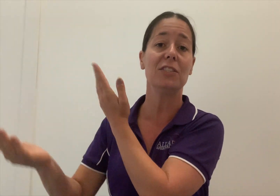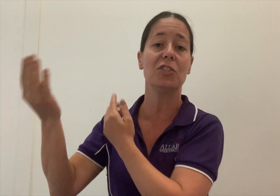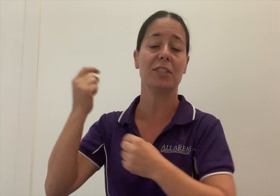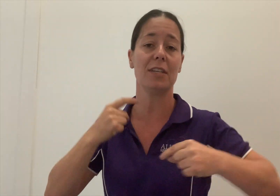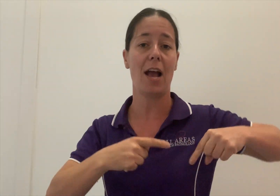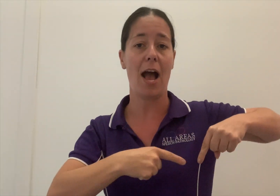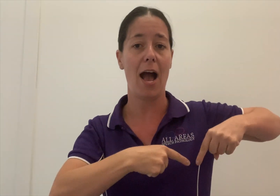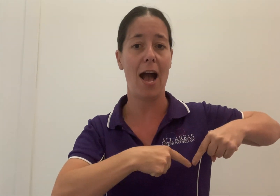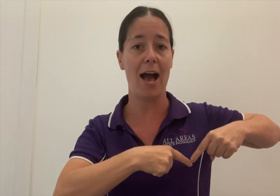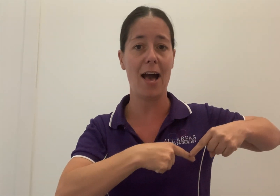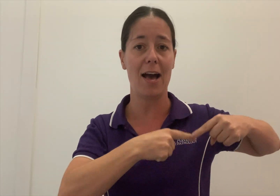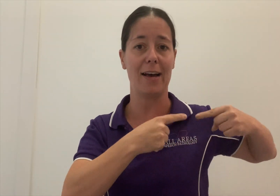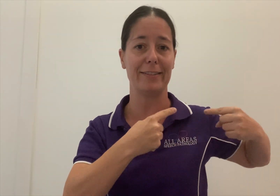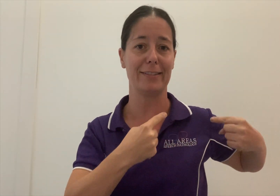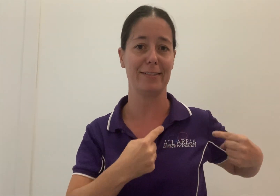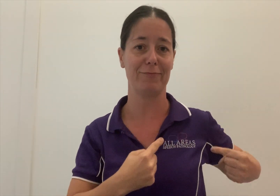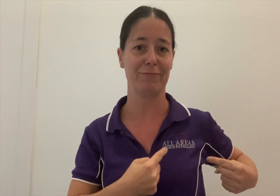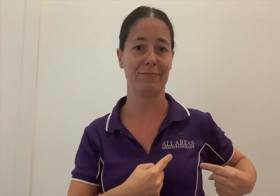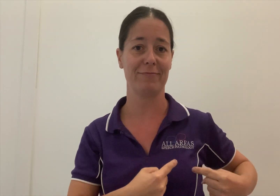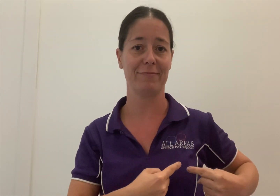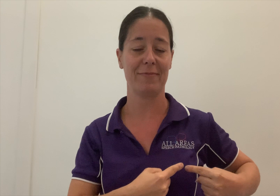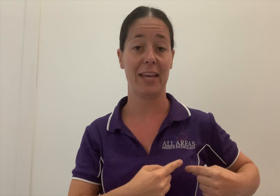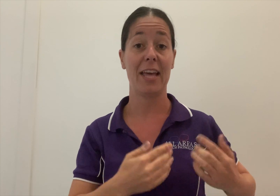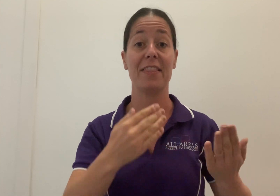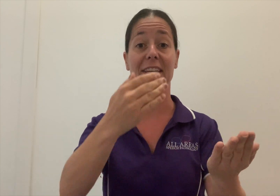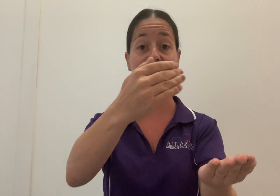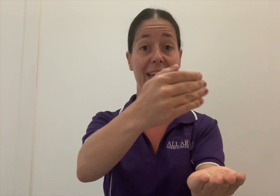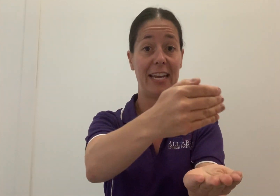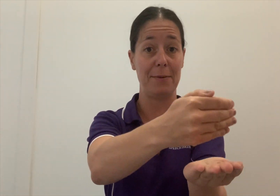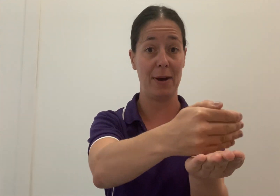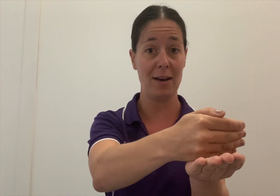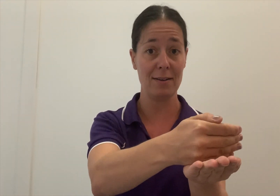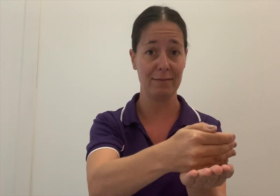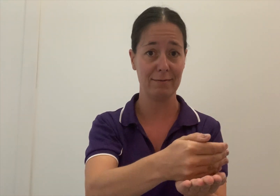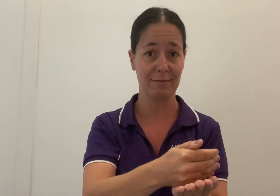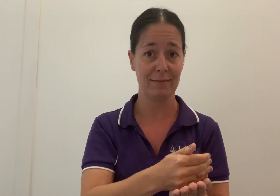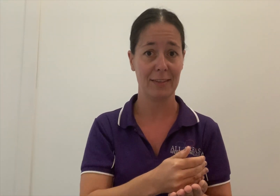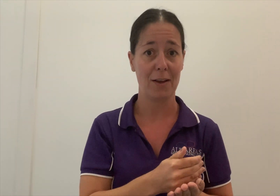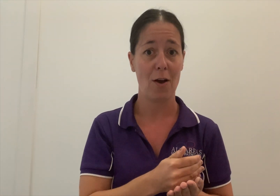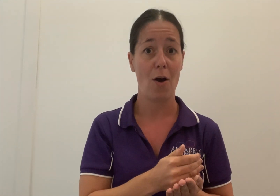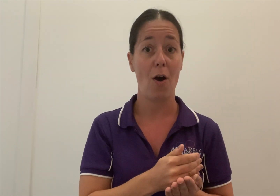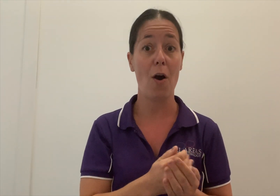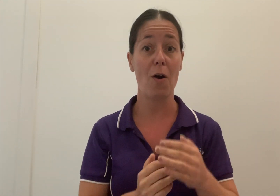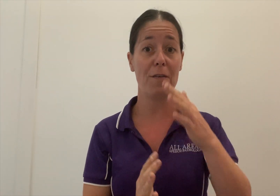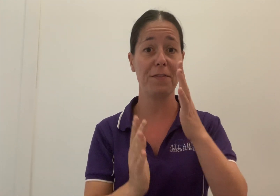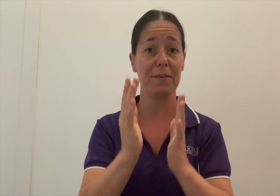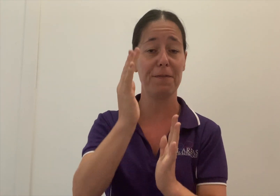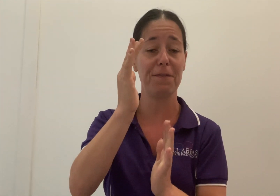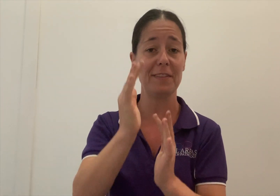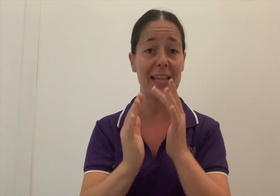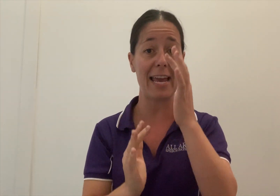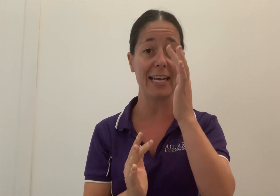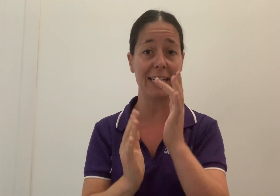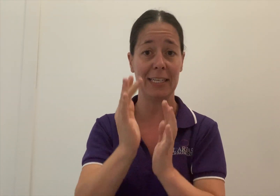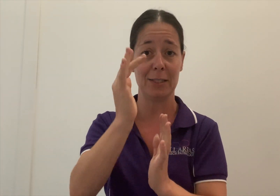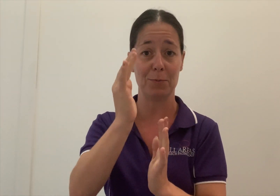ancient heart, the keeper of the